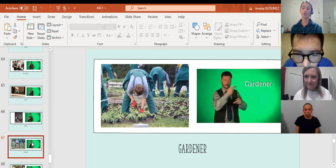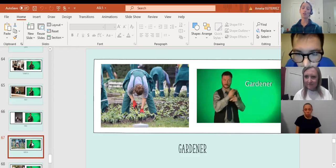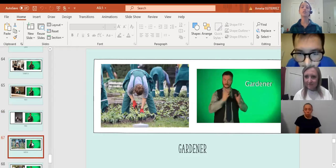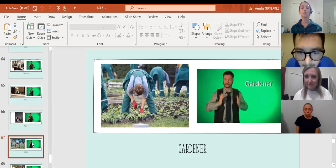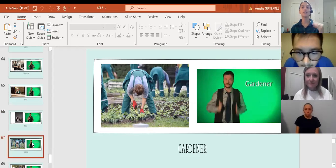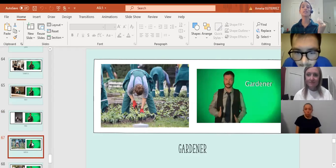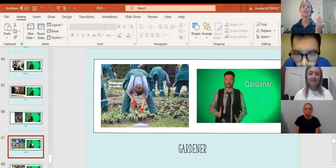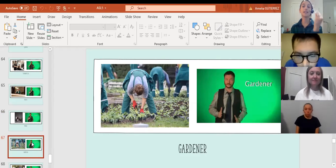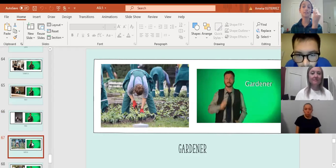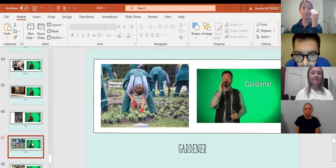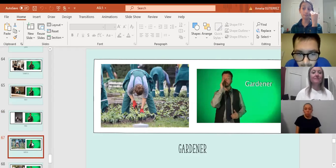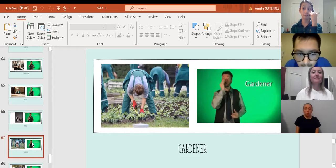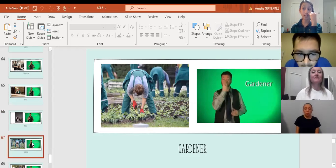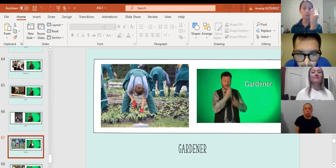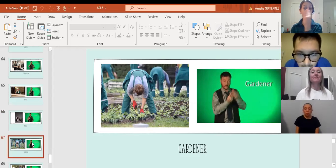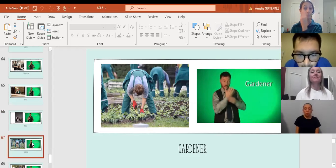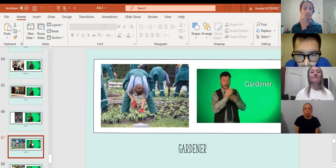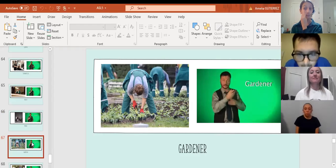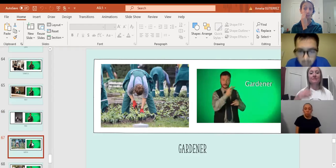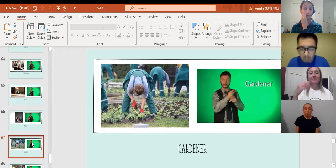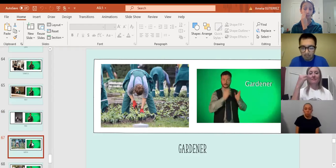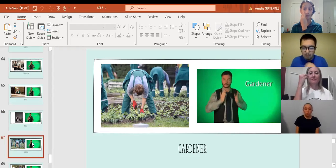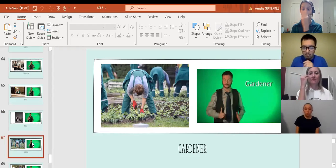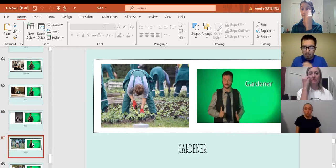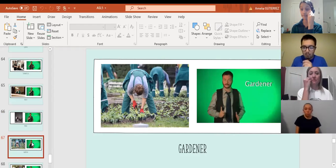A gardener. So he's signing flower,